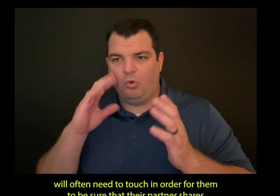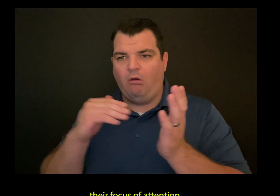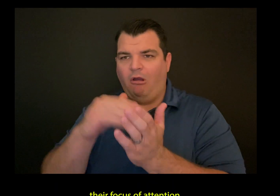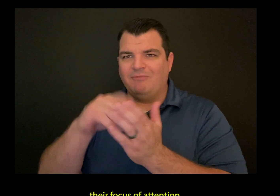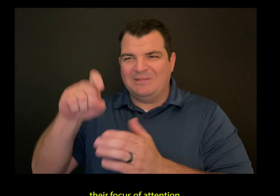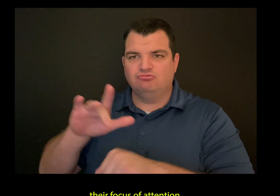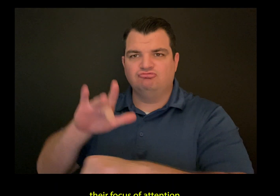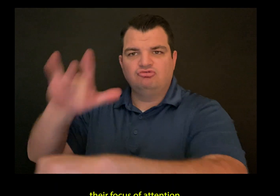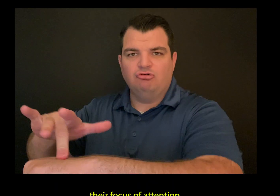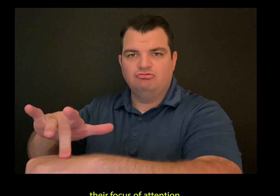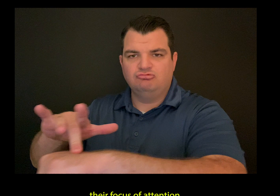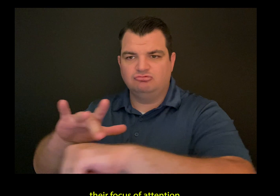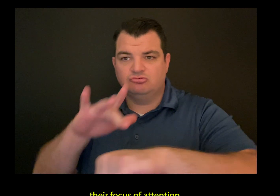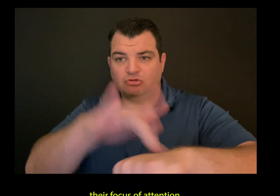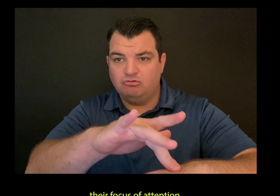shares their focus of attention.